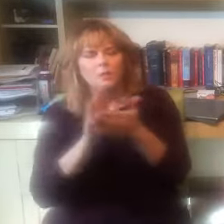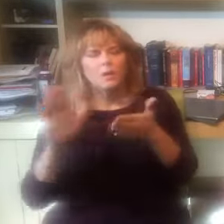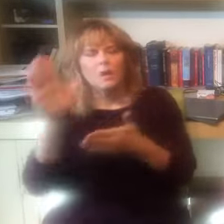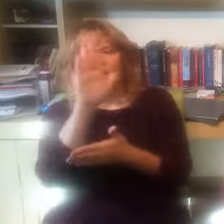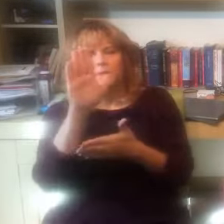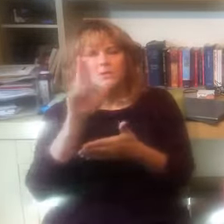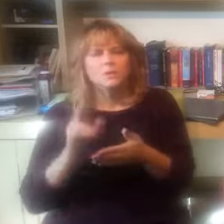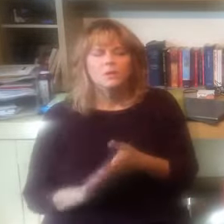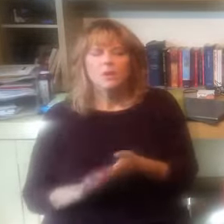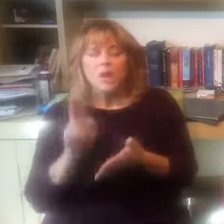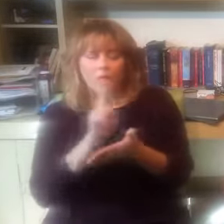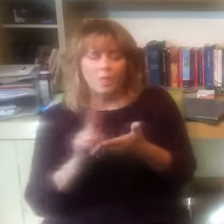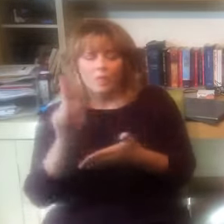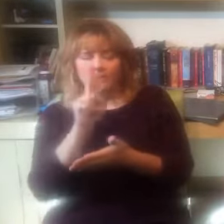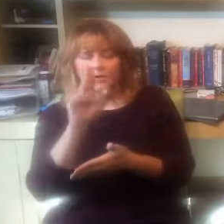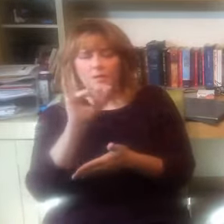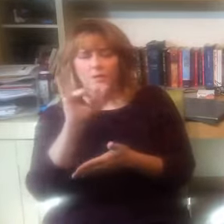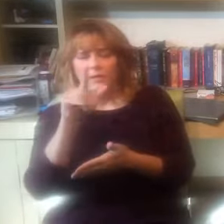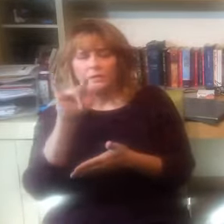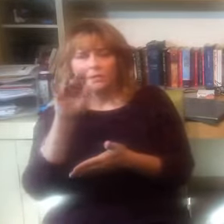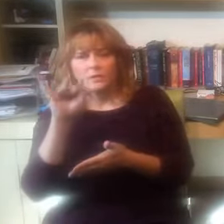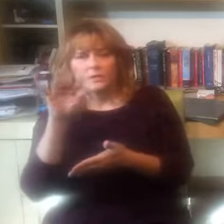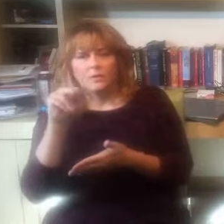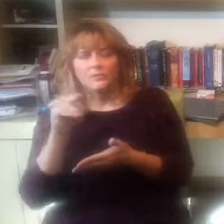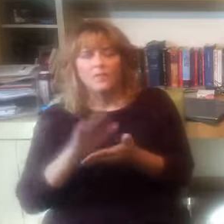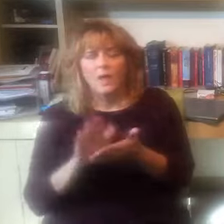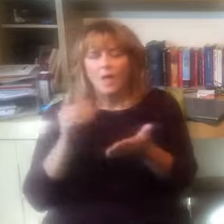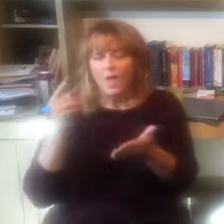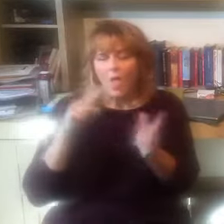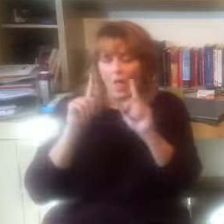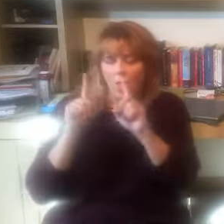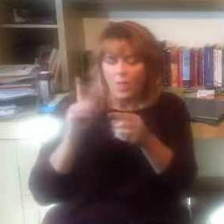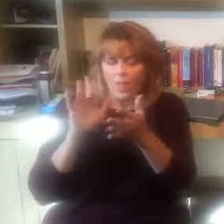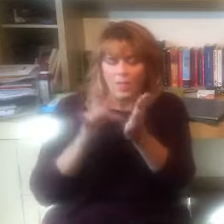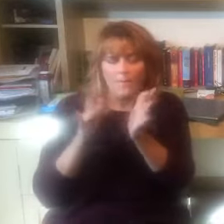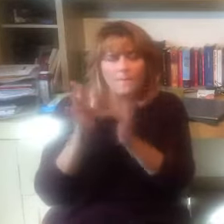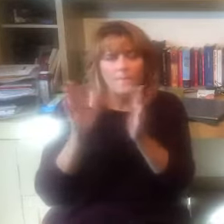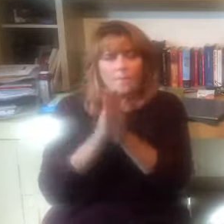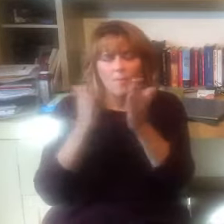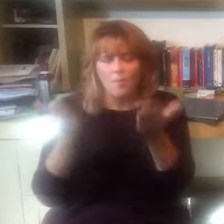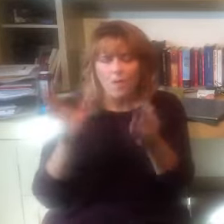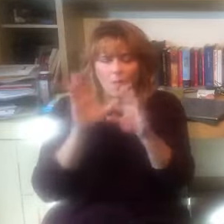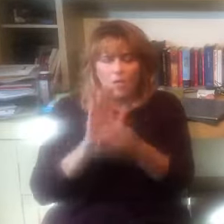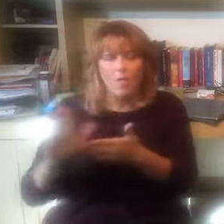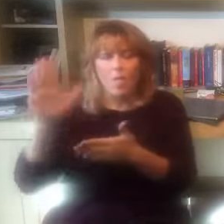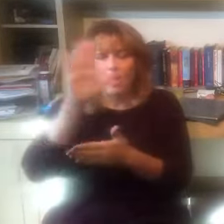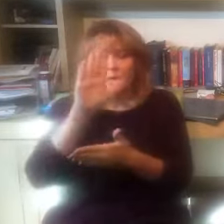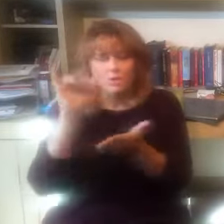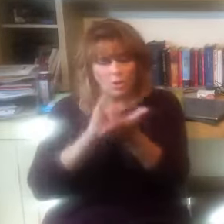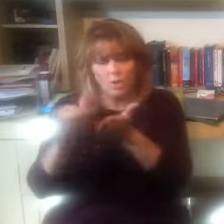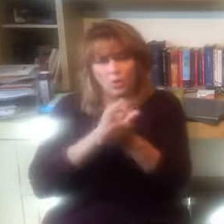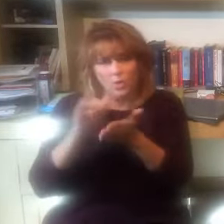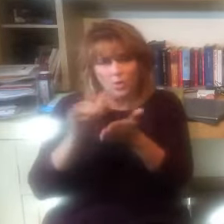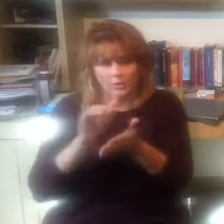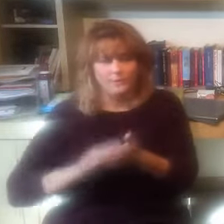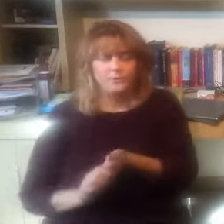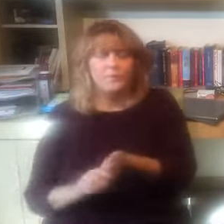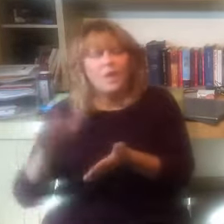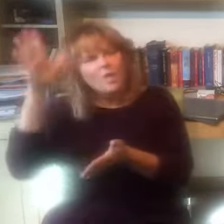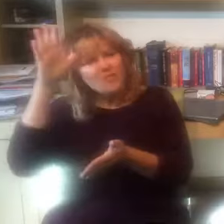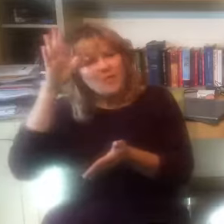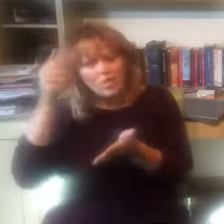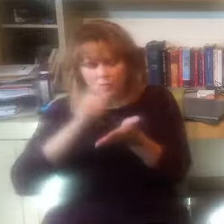of Illinois, I went to Pinecrest Bible Academy in outside of Utica, New York. And my father would write